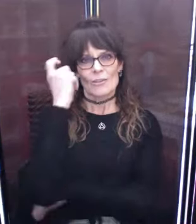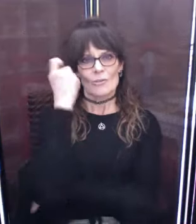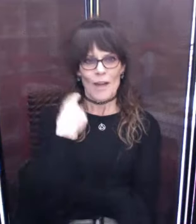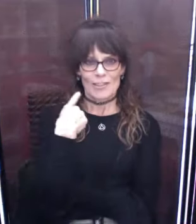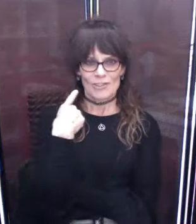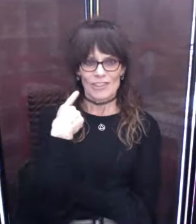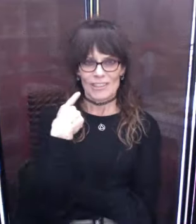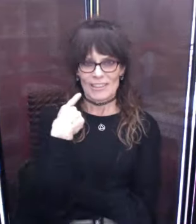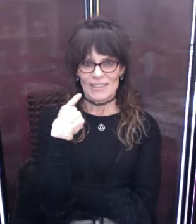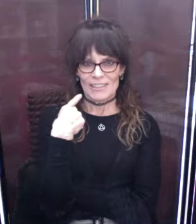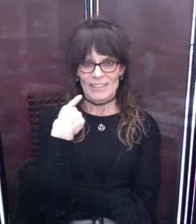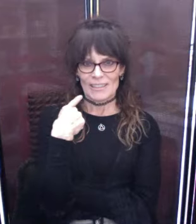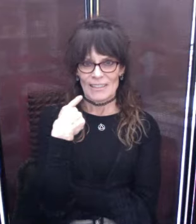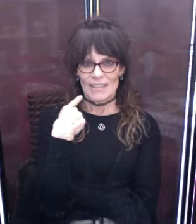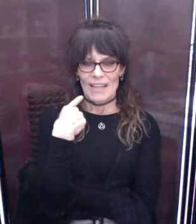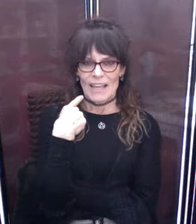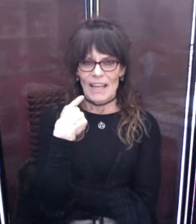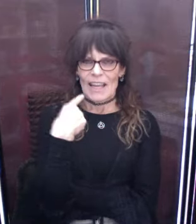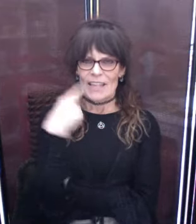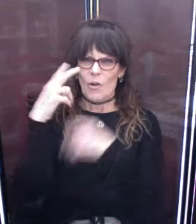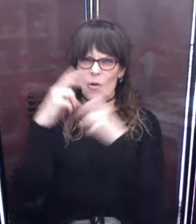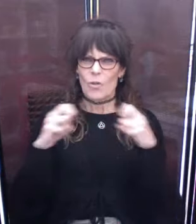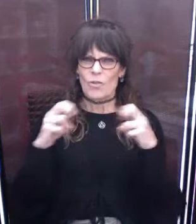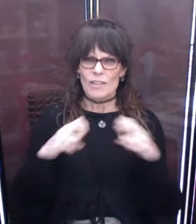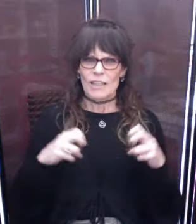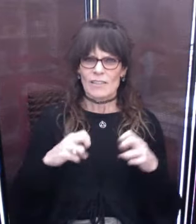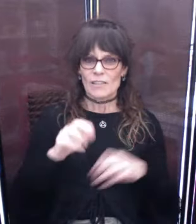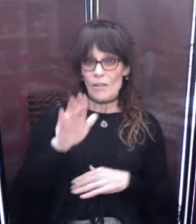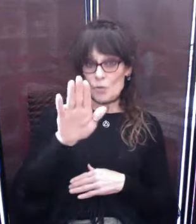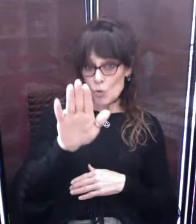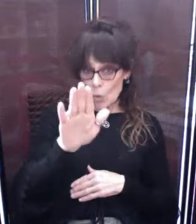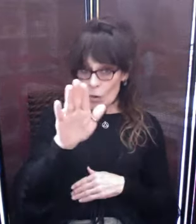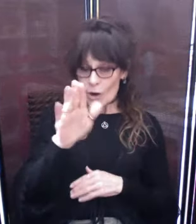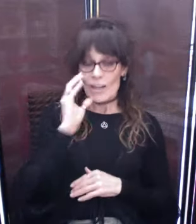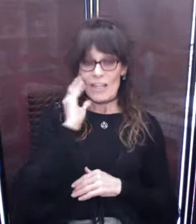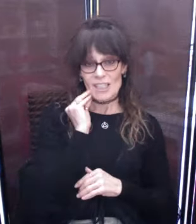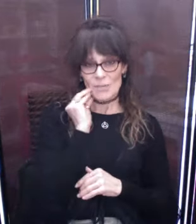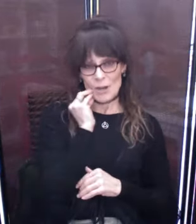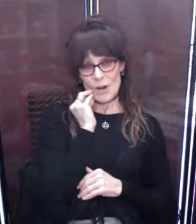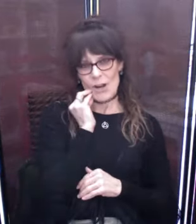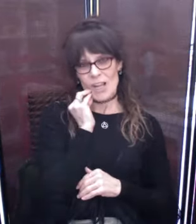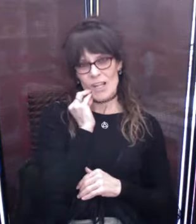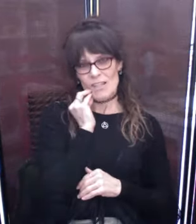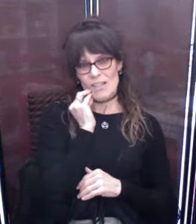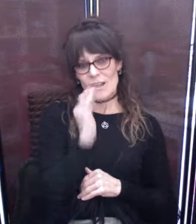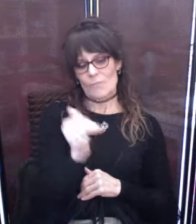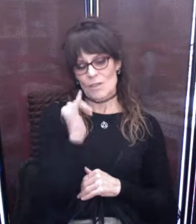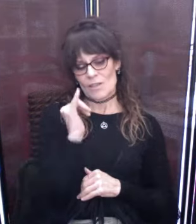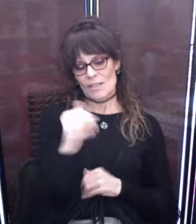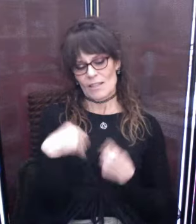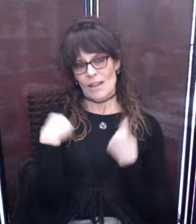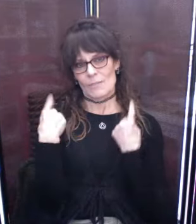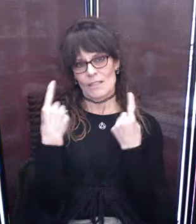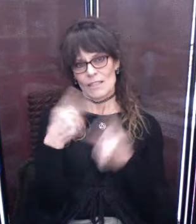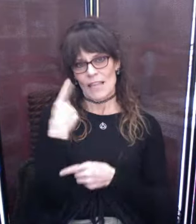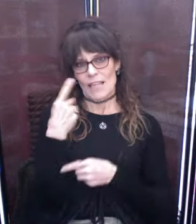and hold the lens of your experience up to the things I've been saying and doing. And I started looking at where I've